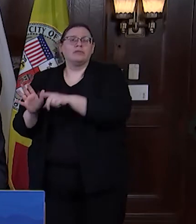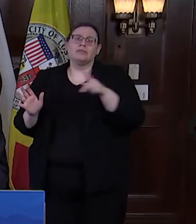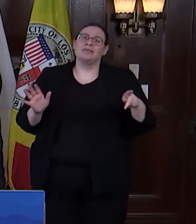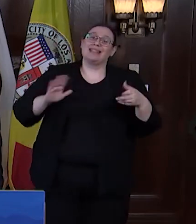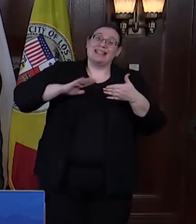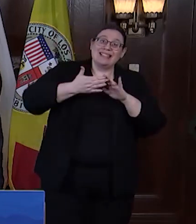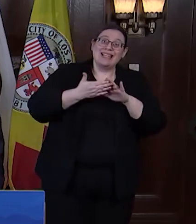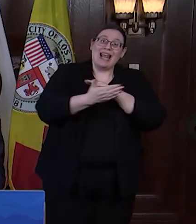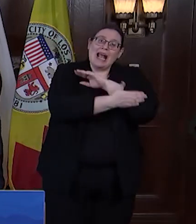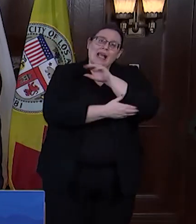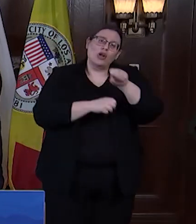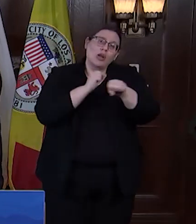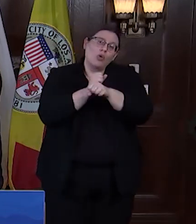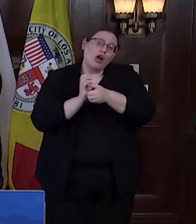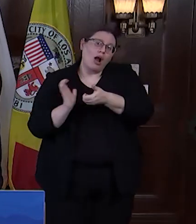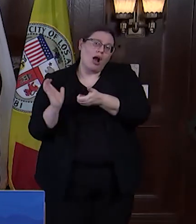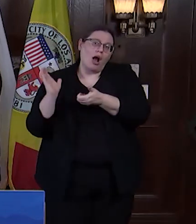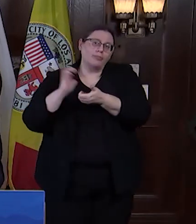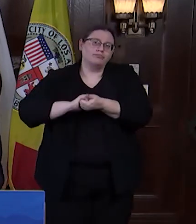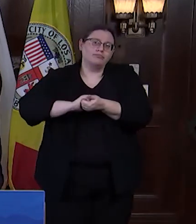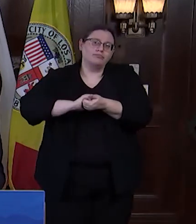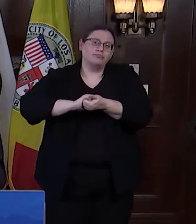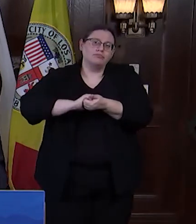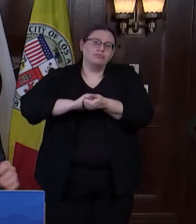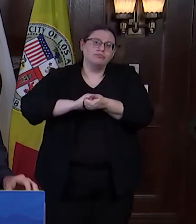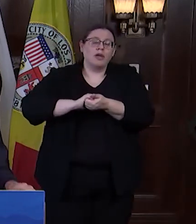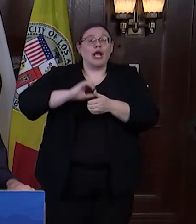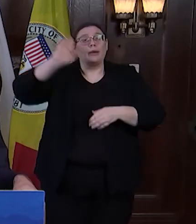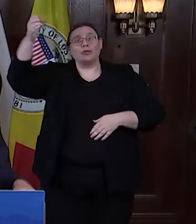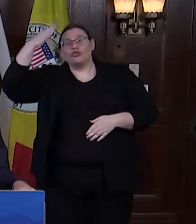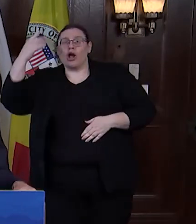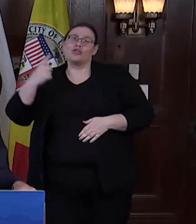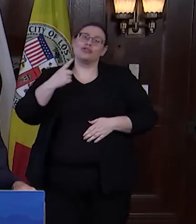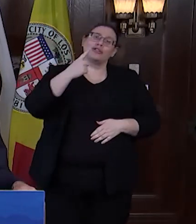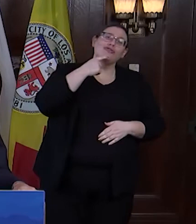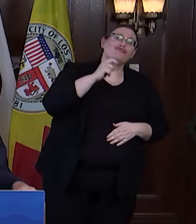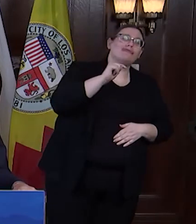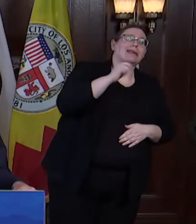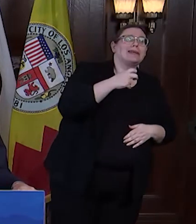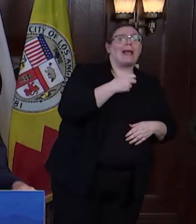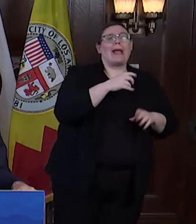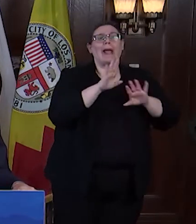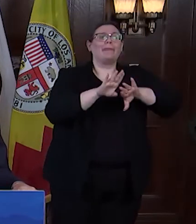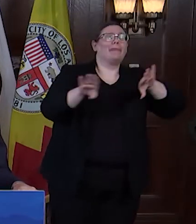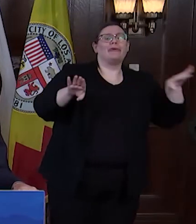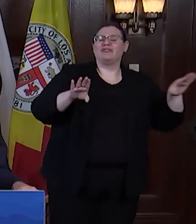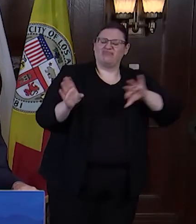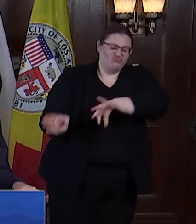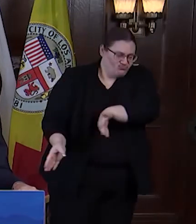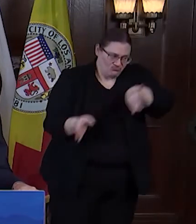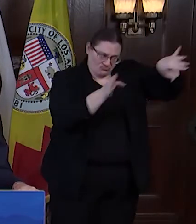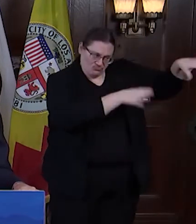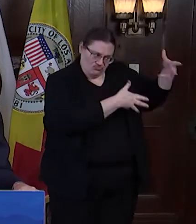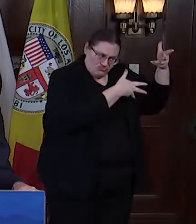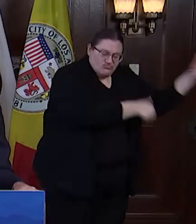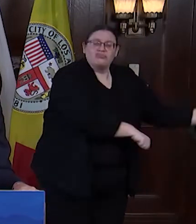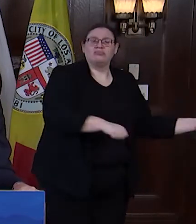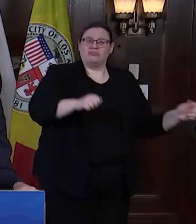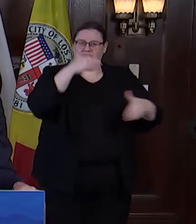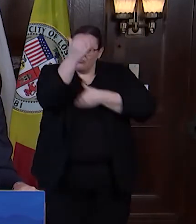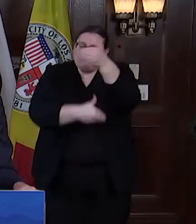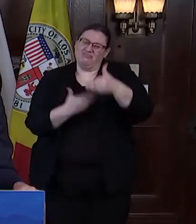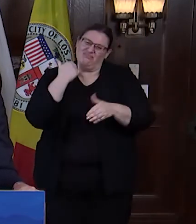county working together, not letting bureaucracy stand in the way of safer communities and better outcomes for our